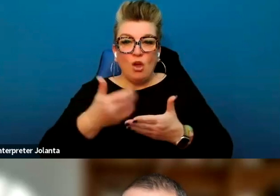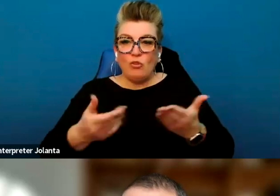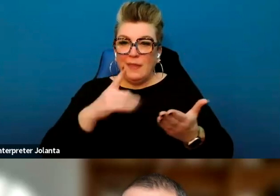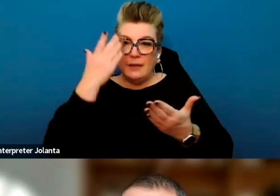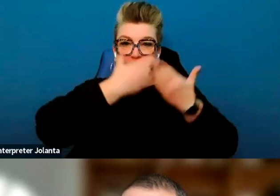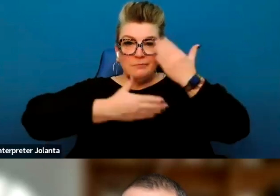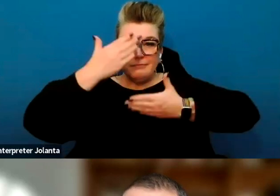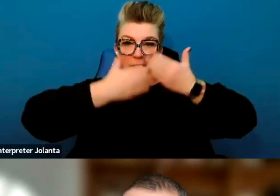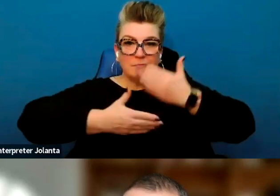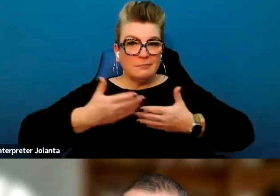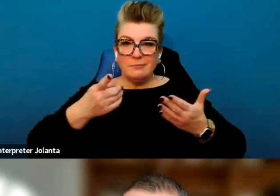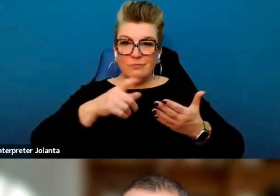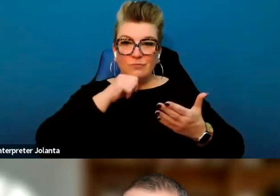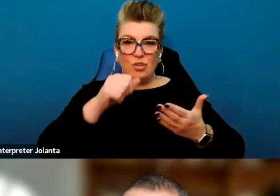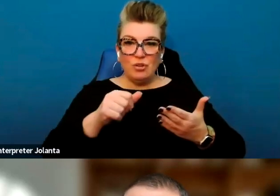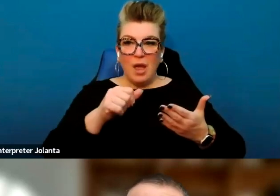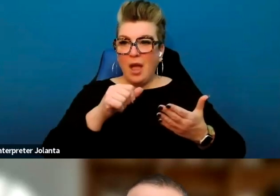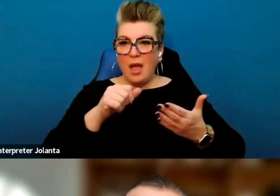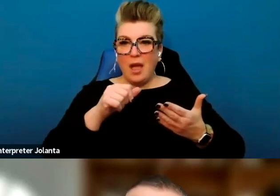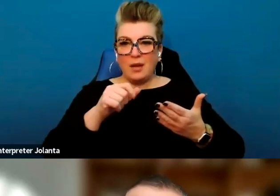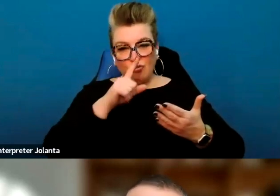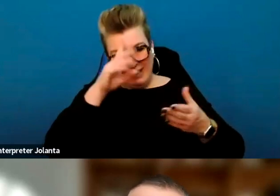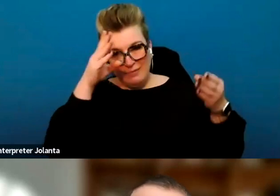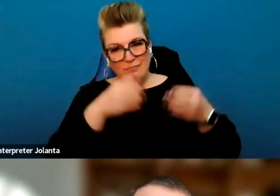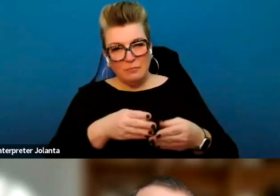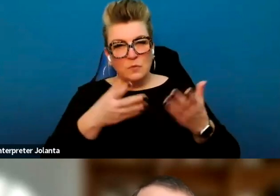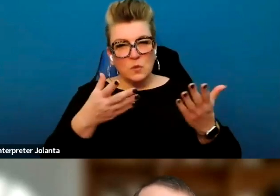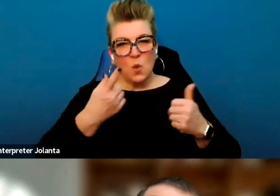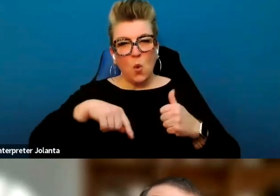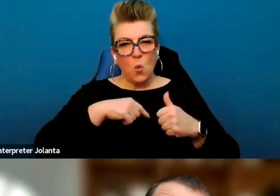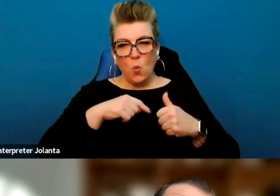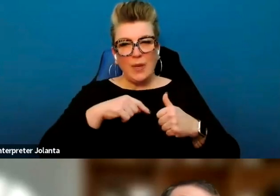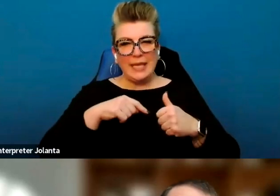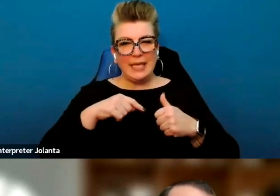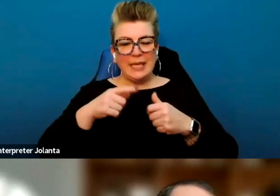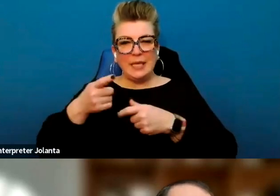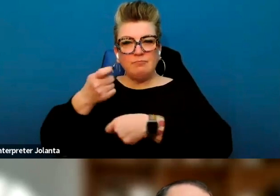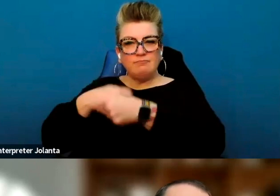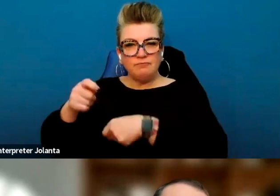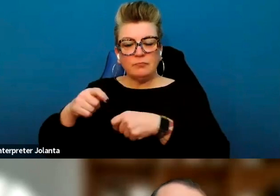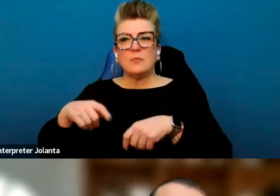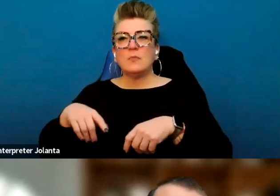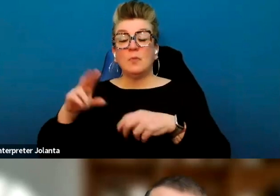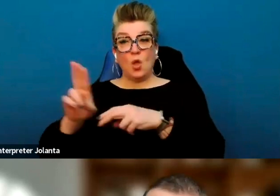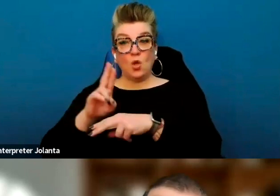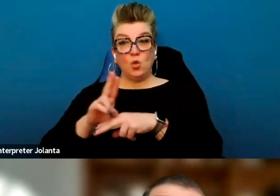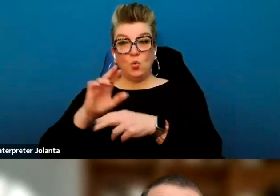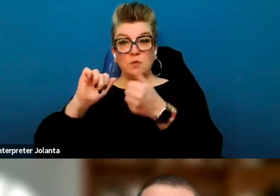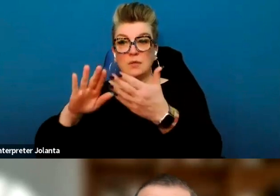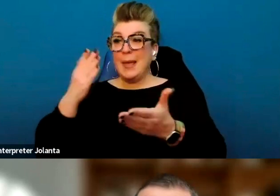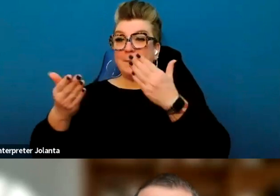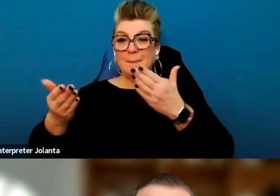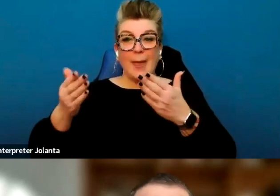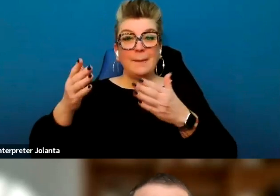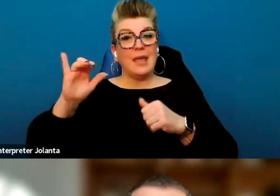um, you're not interested in. So we've used an approach where like we'll correlate like, I don't know, say the